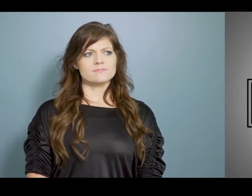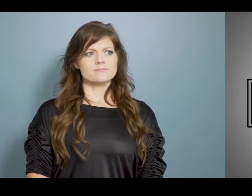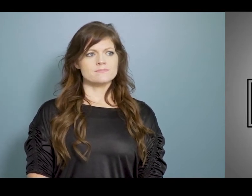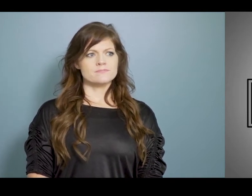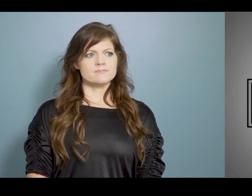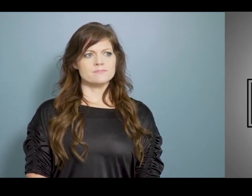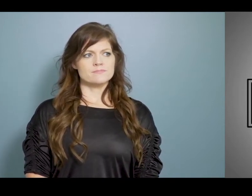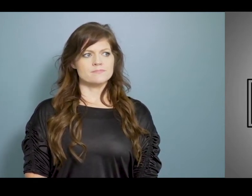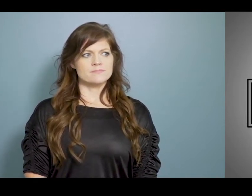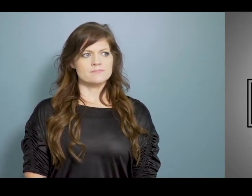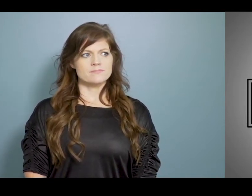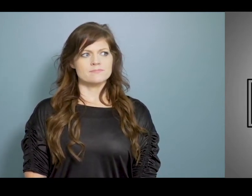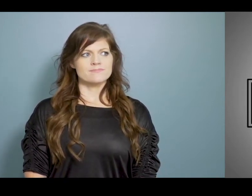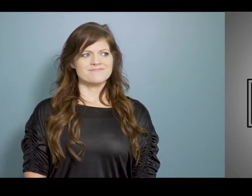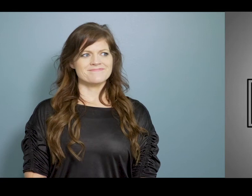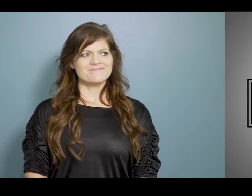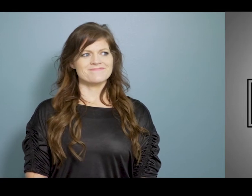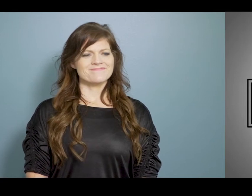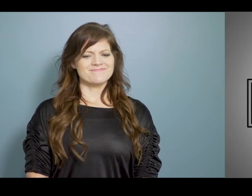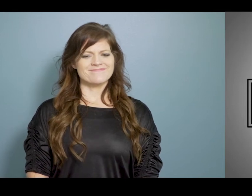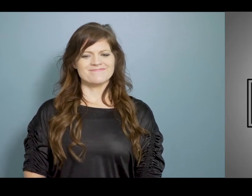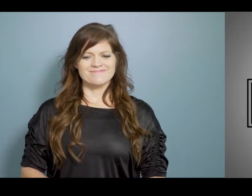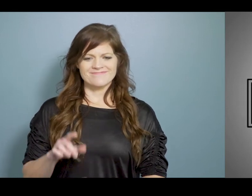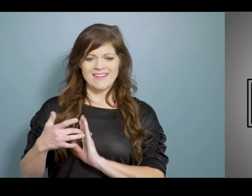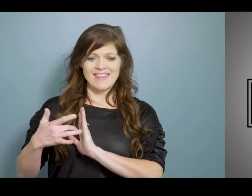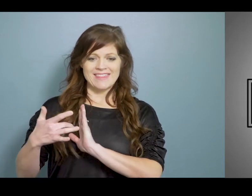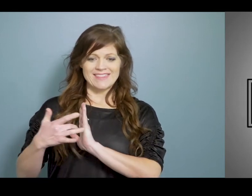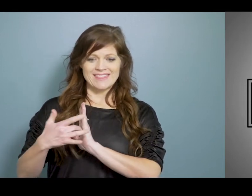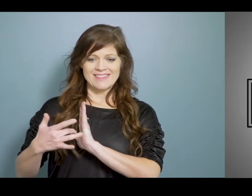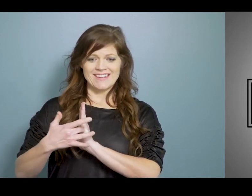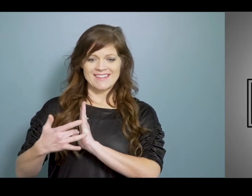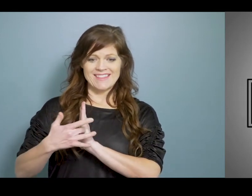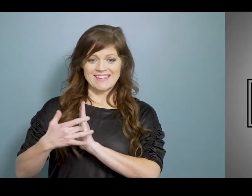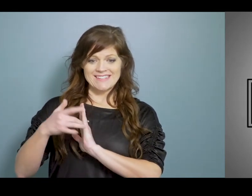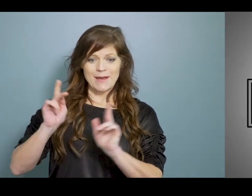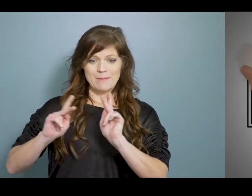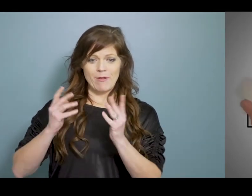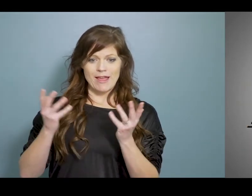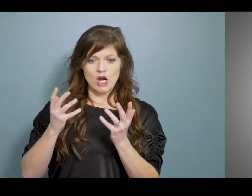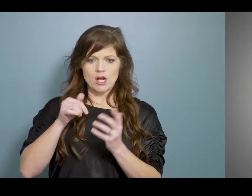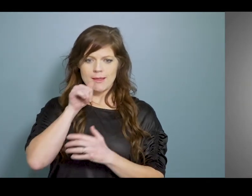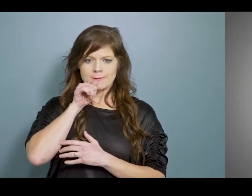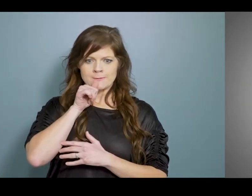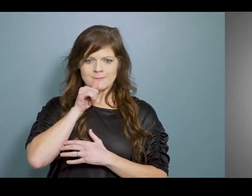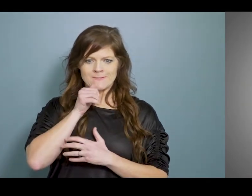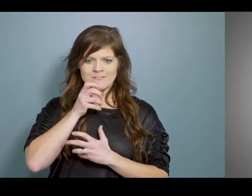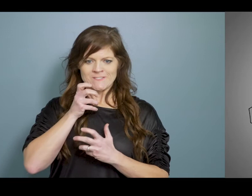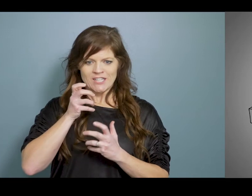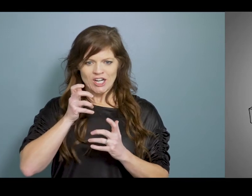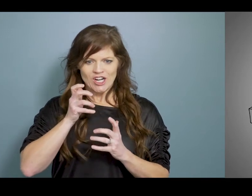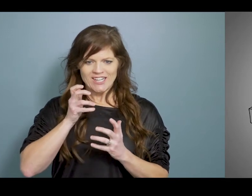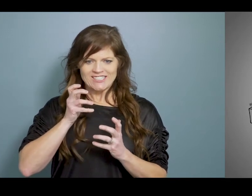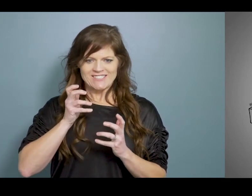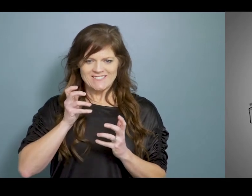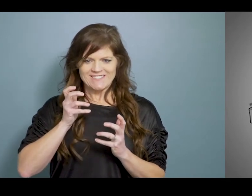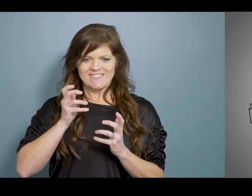inner world. You might say to yourself, I'm noticing feelings of anxiety, or I'm having thoughts about